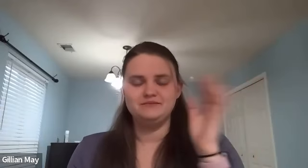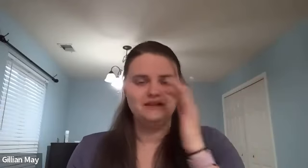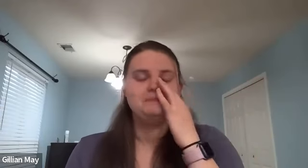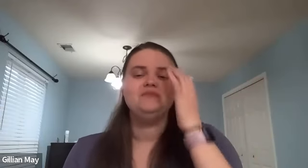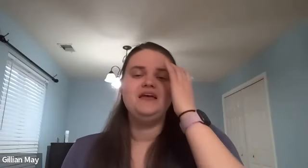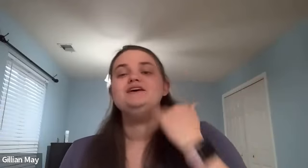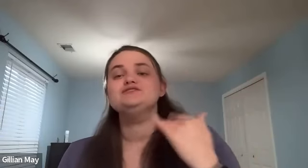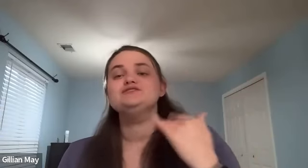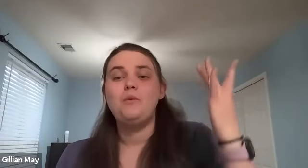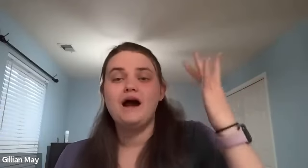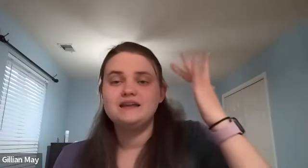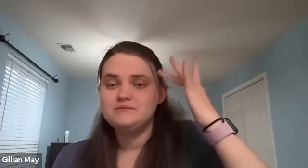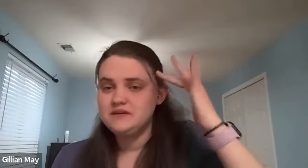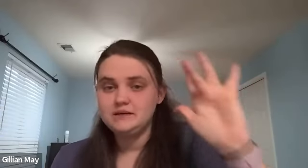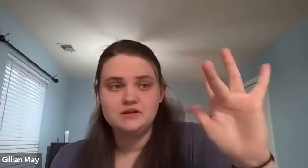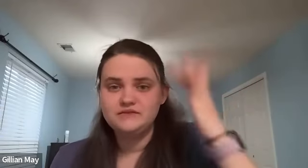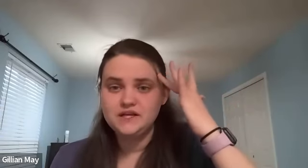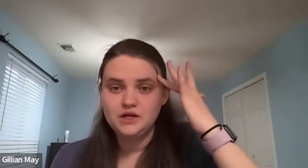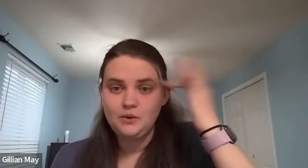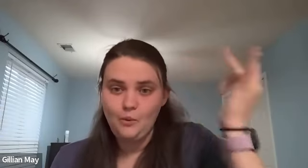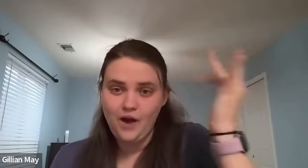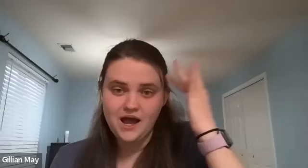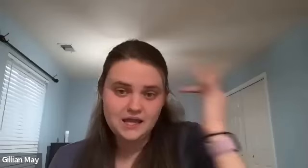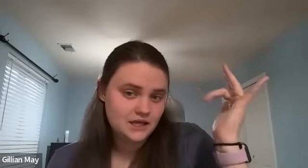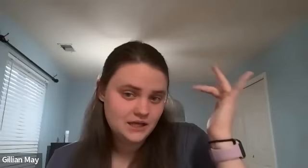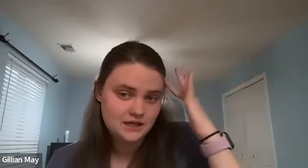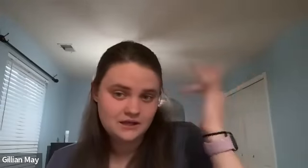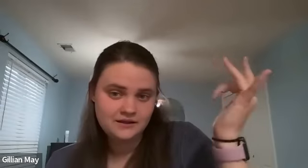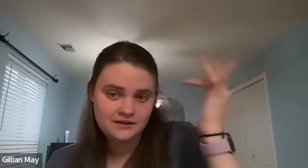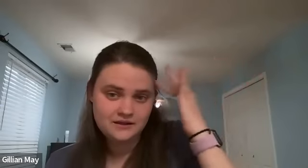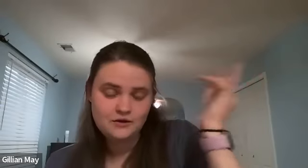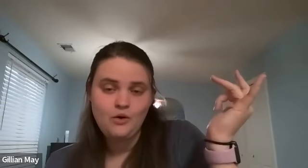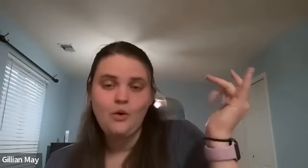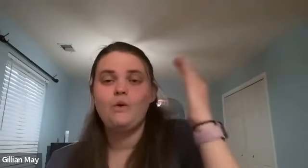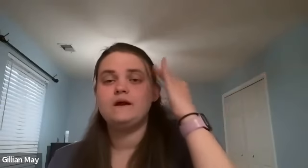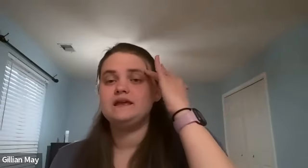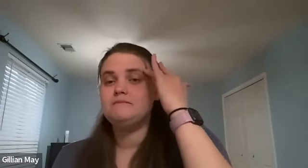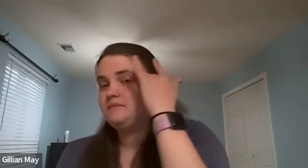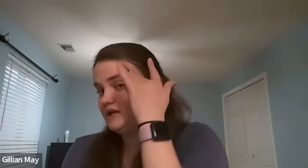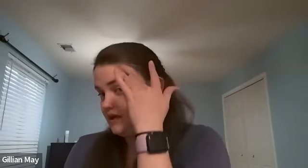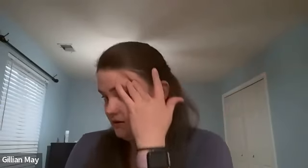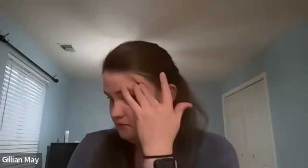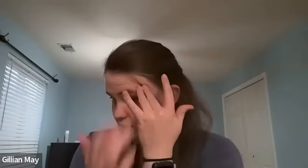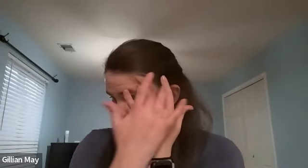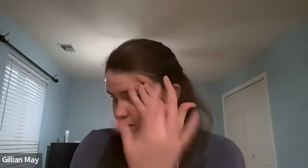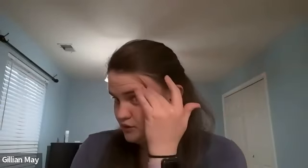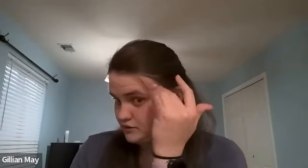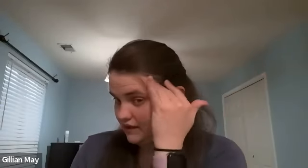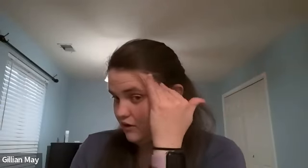playing. So why can be middle finger, why, or it can be both finger, like all